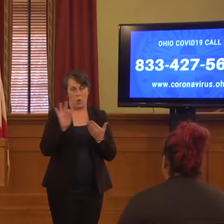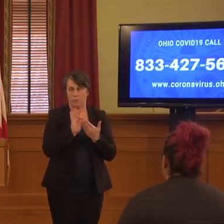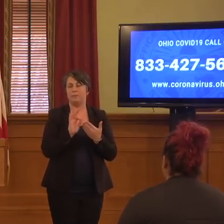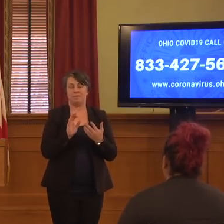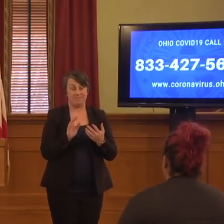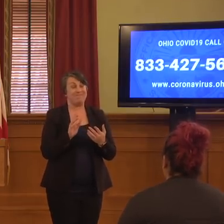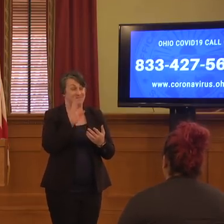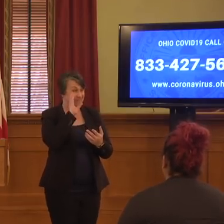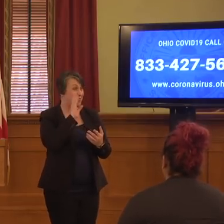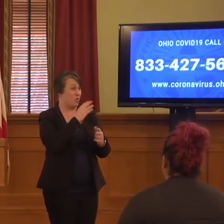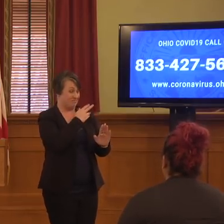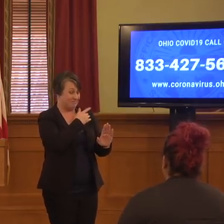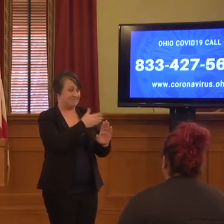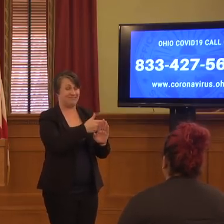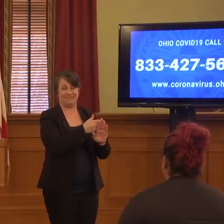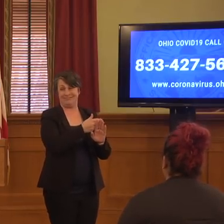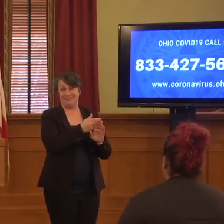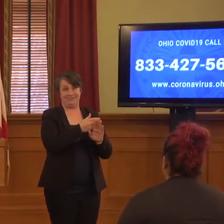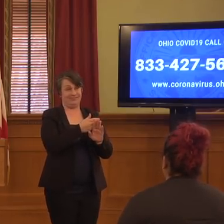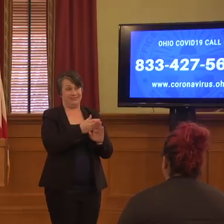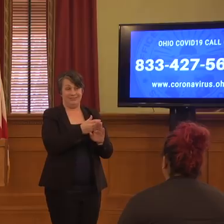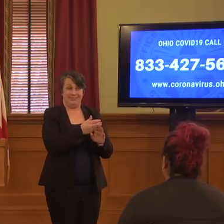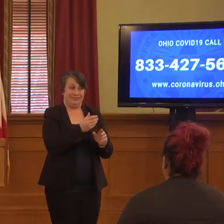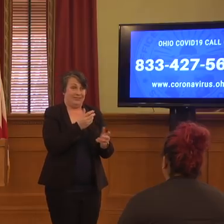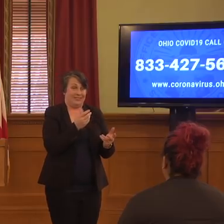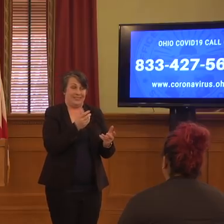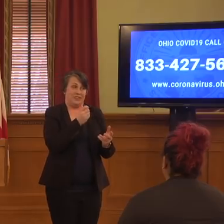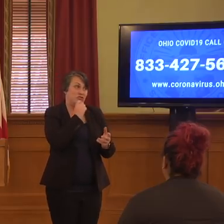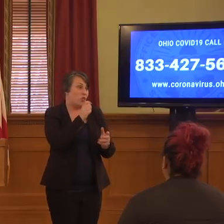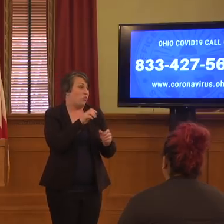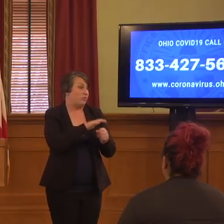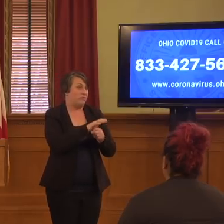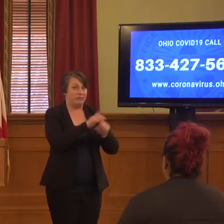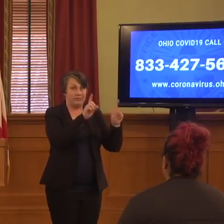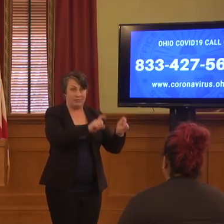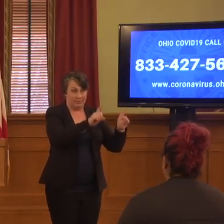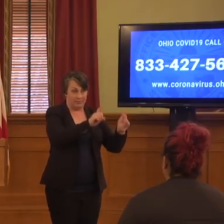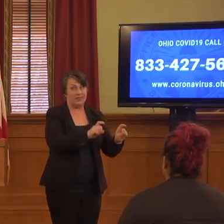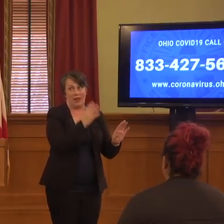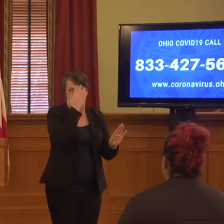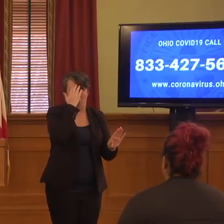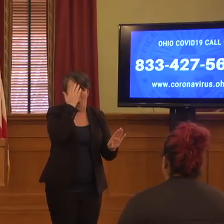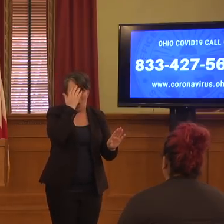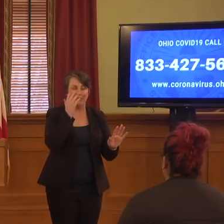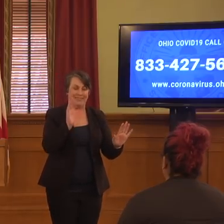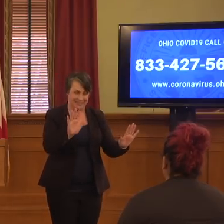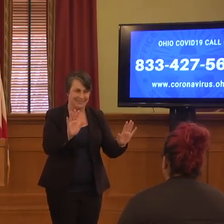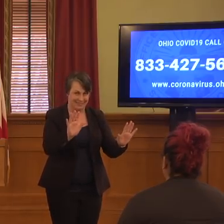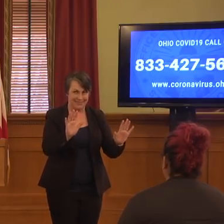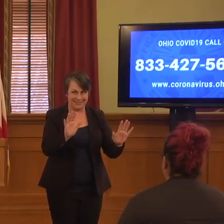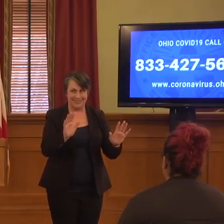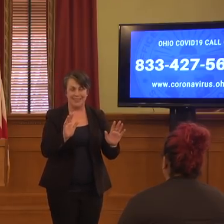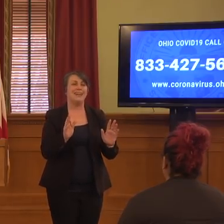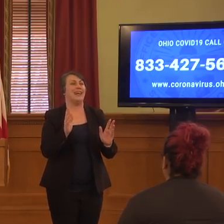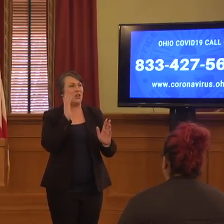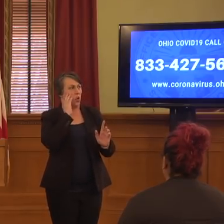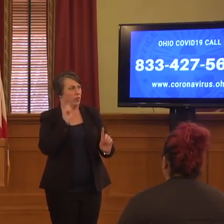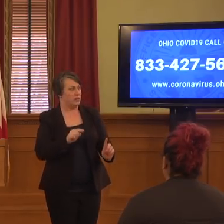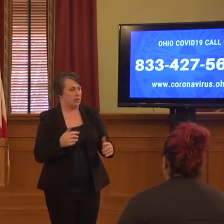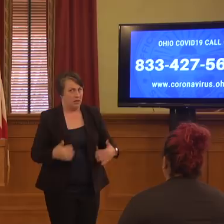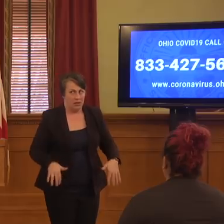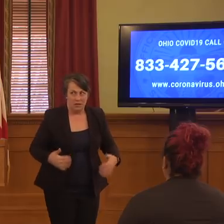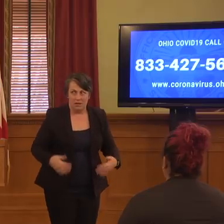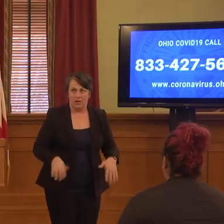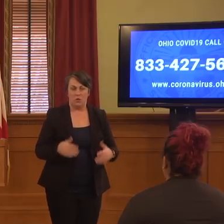you know, while this is, I know for most of us, dawning very slowly, and we're all, again, we all have to keep